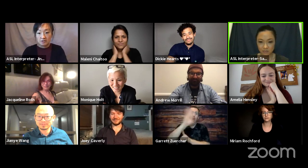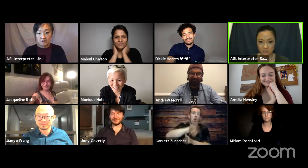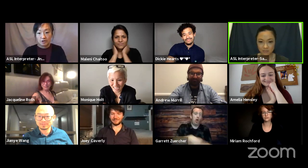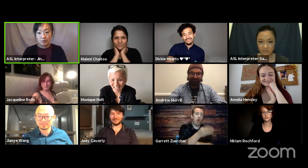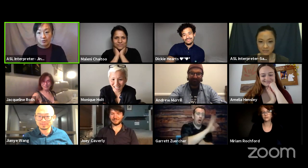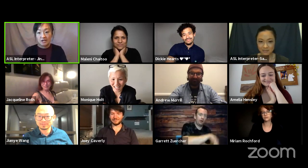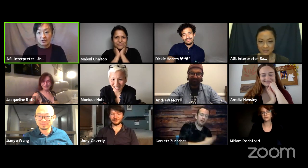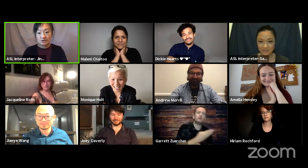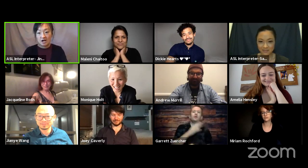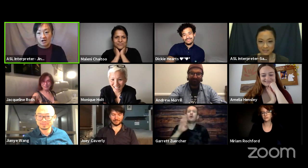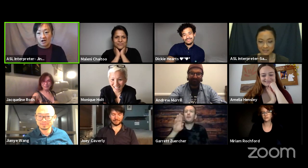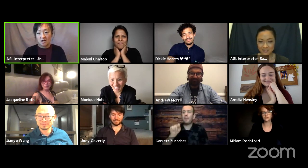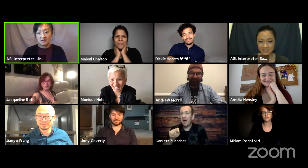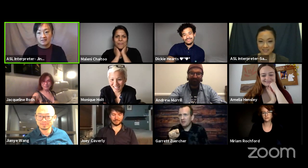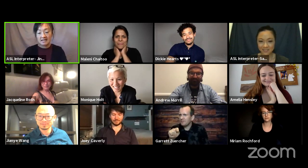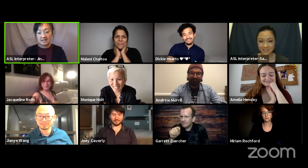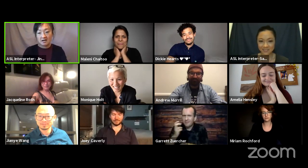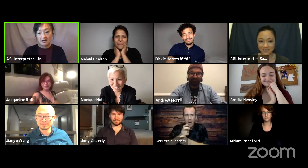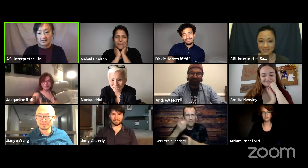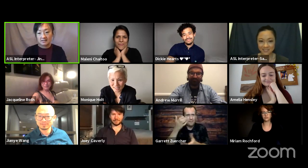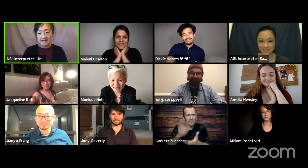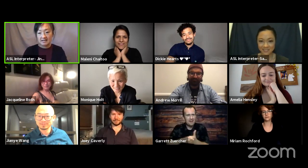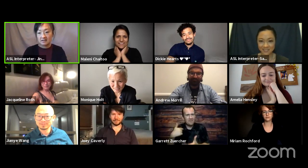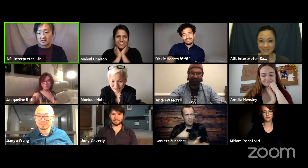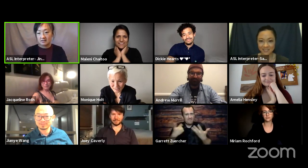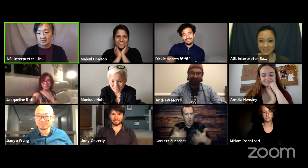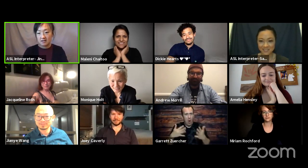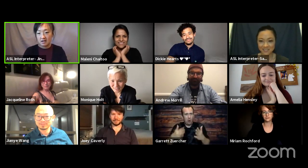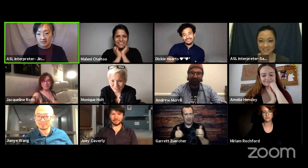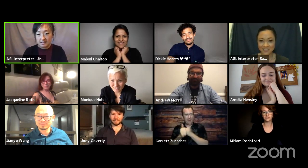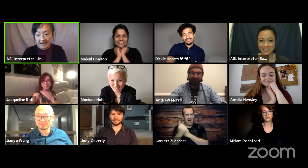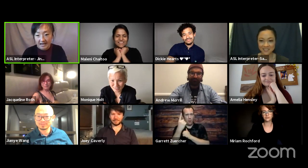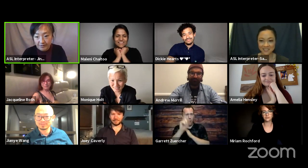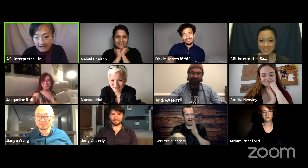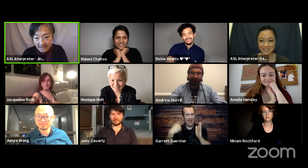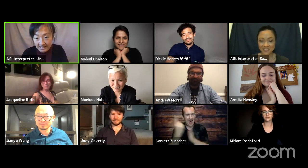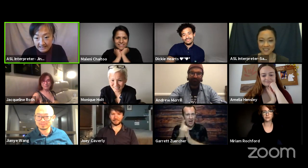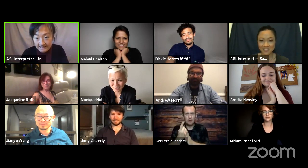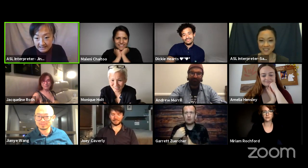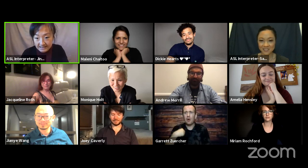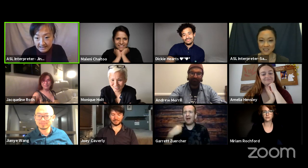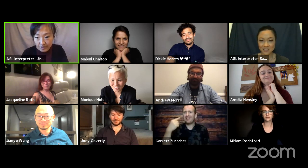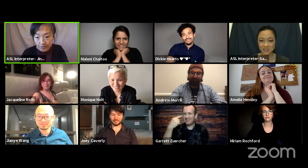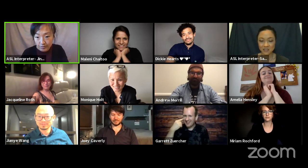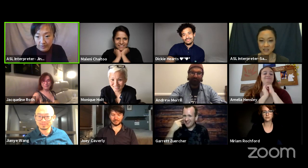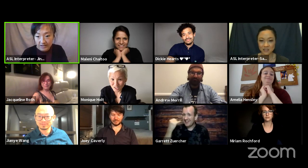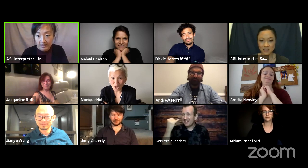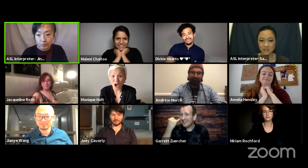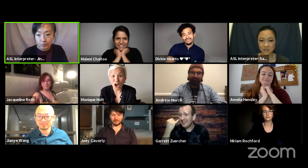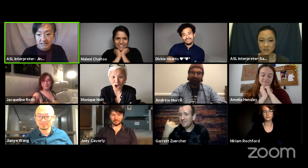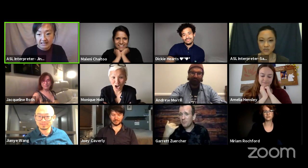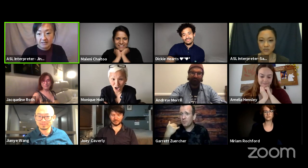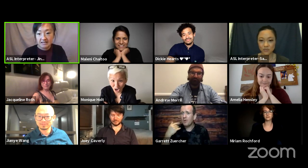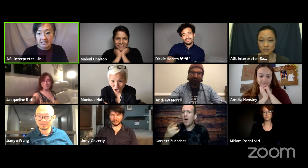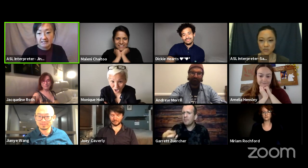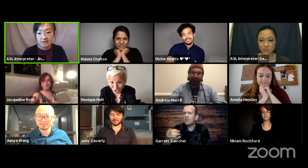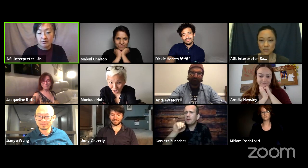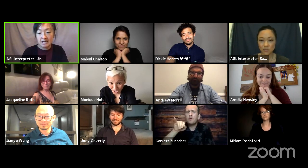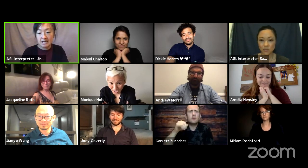So we could talk all night long, night after night. So we did limit this Q&A to